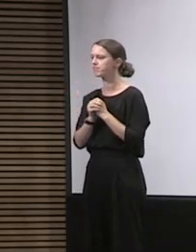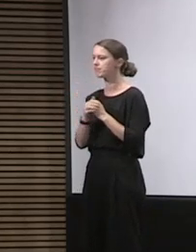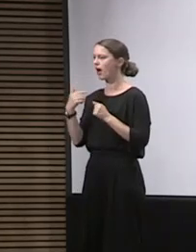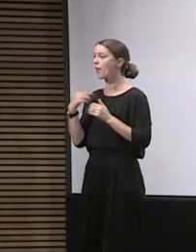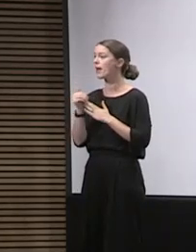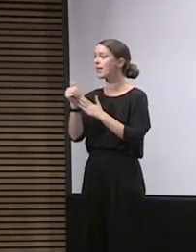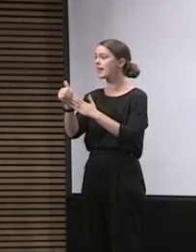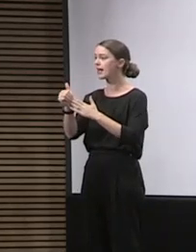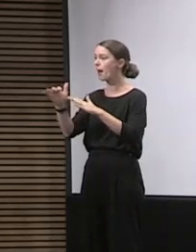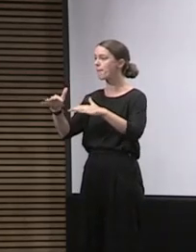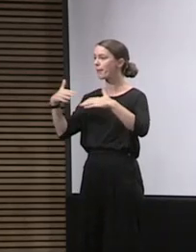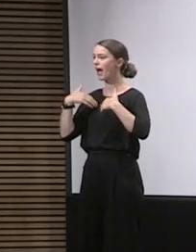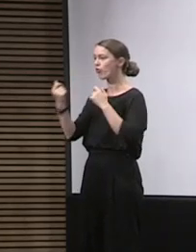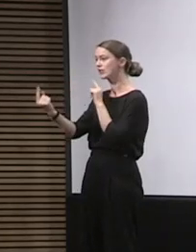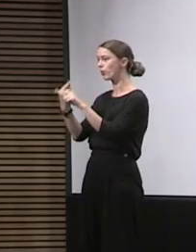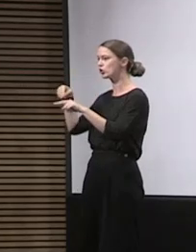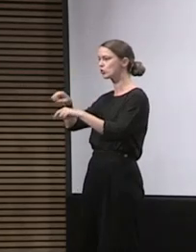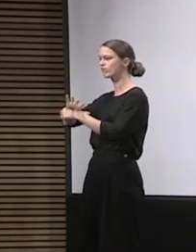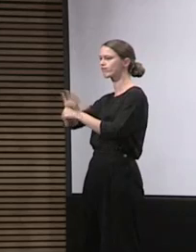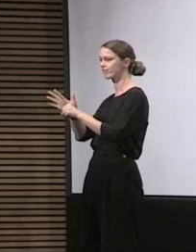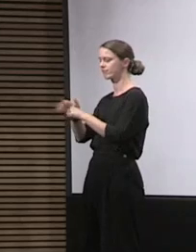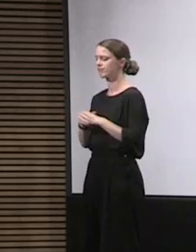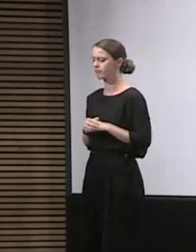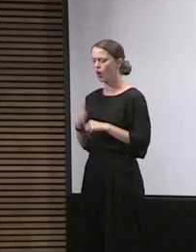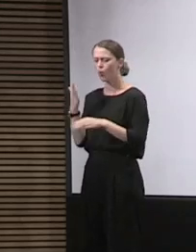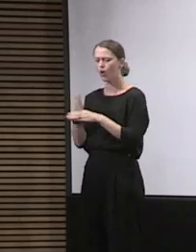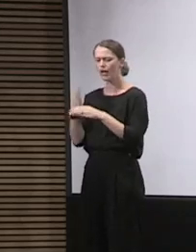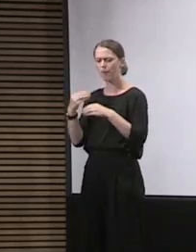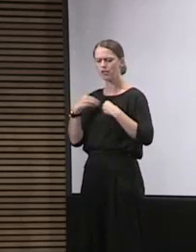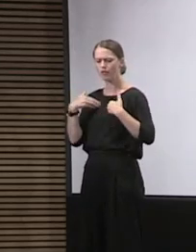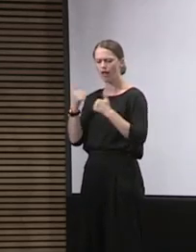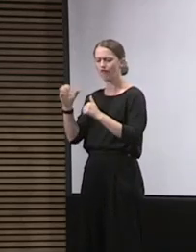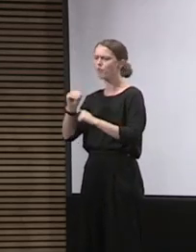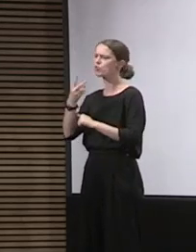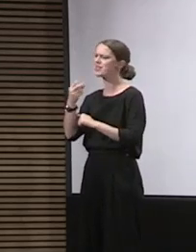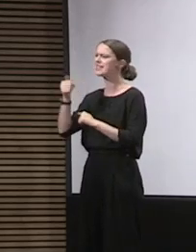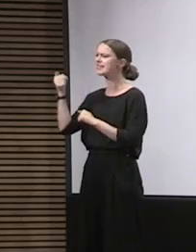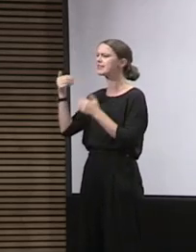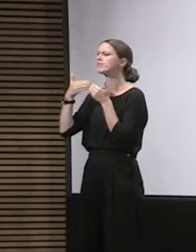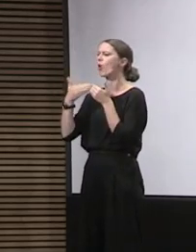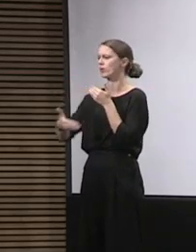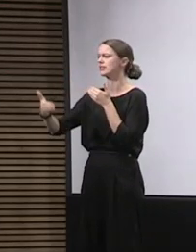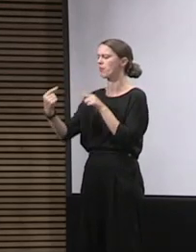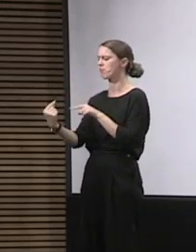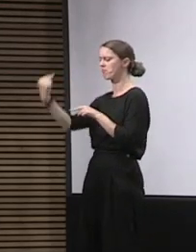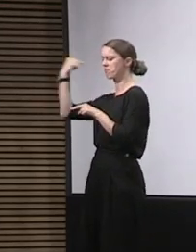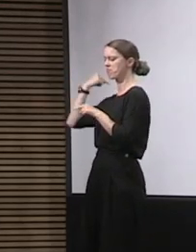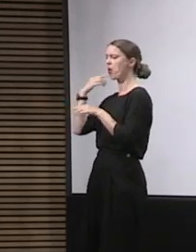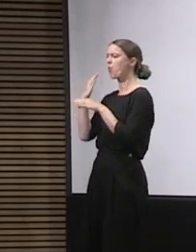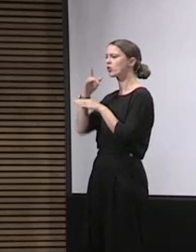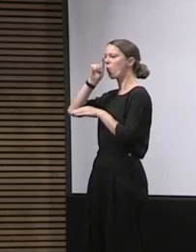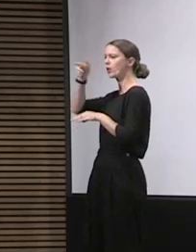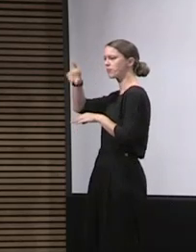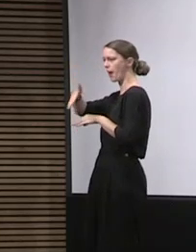the public health response to COVID-19. I've been at the Ministry of Health since 2016, and before that I worked in Hawke's